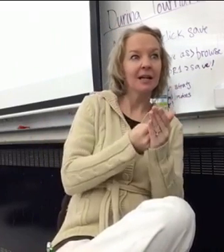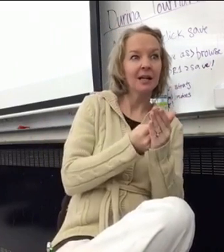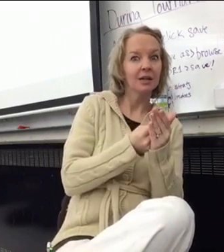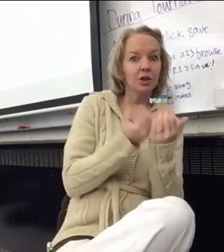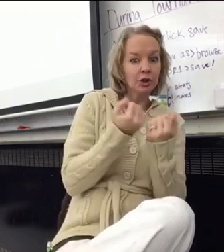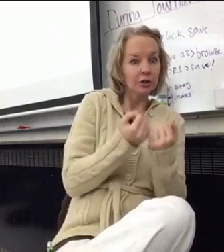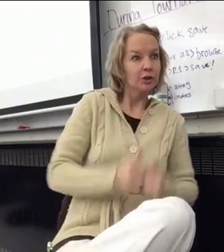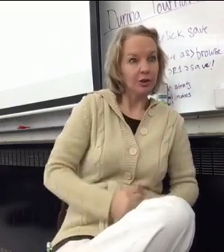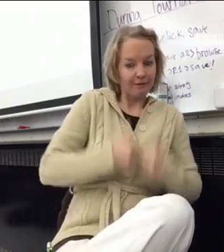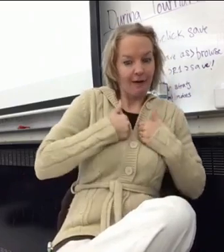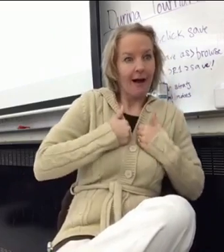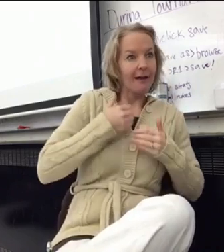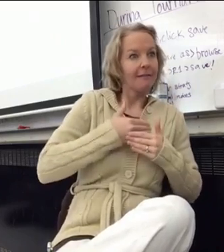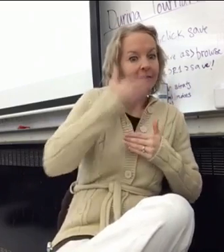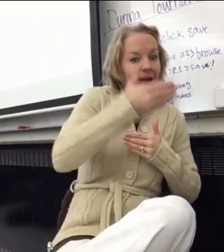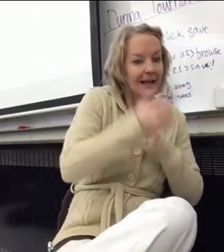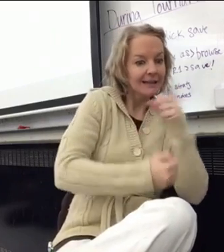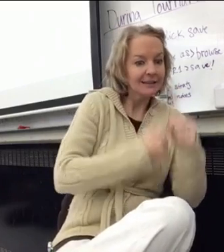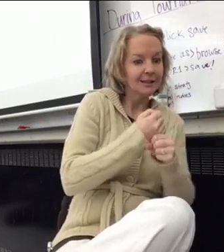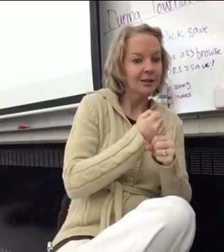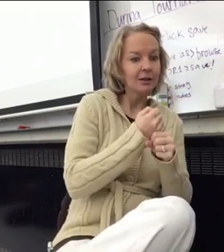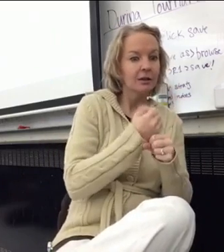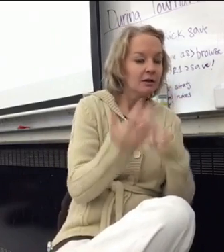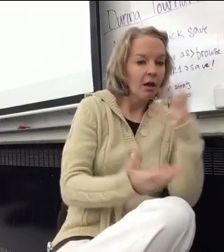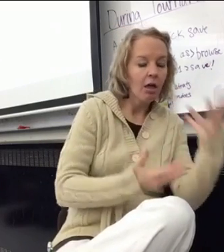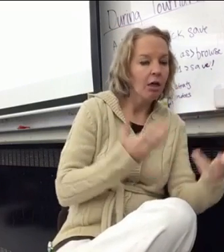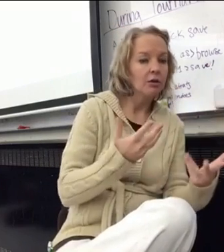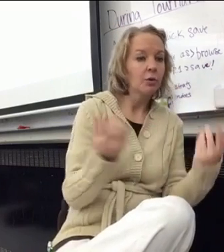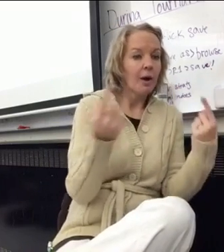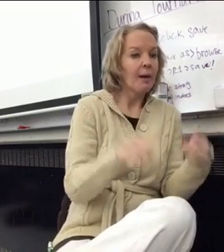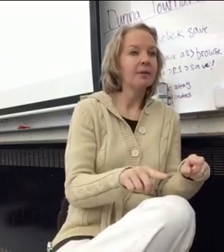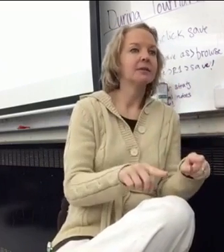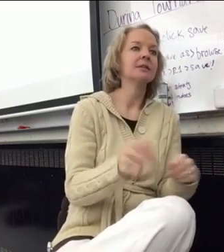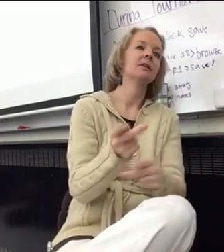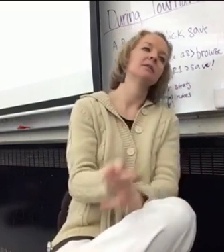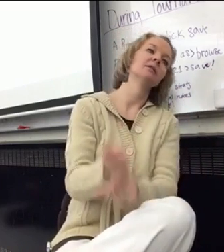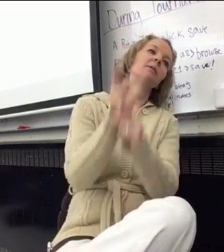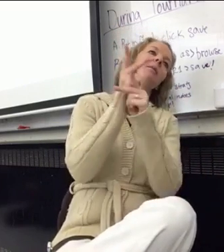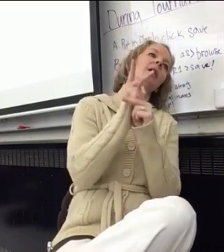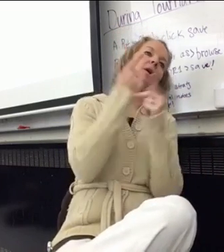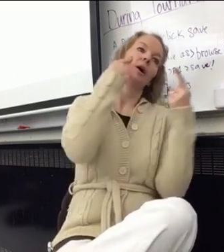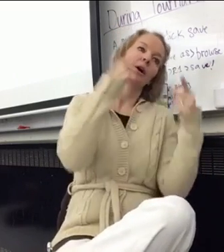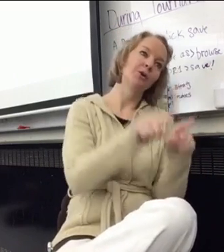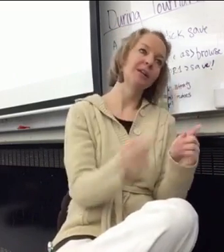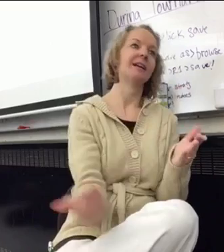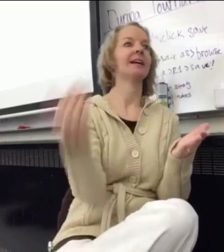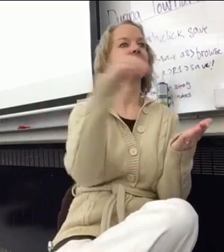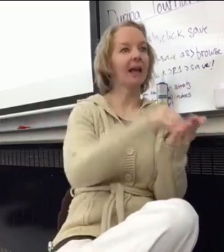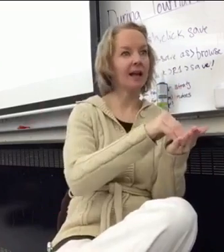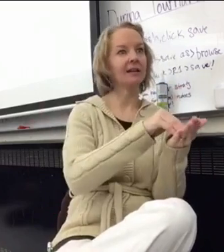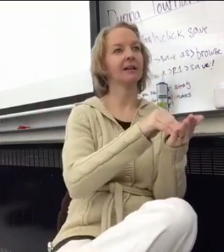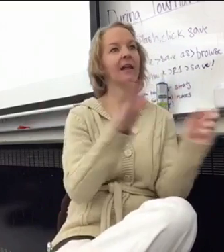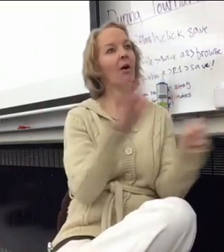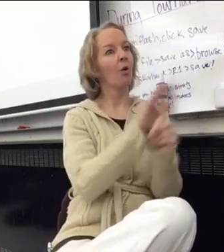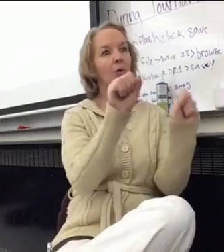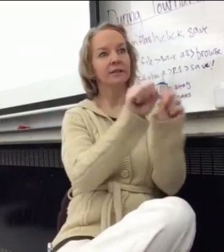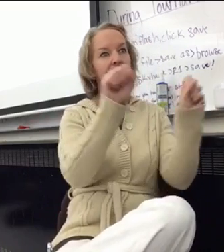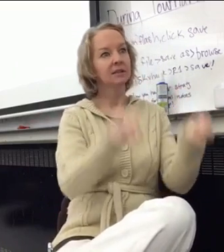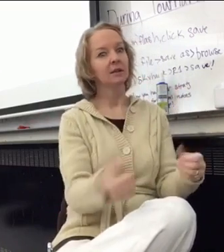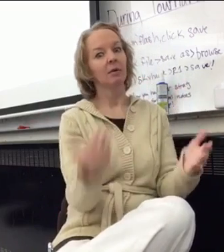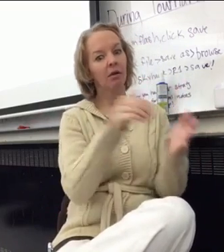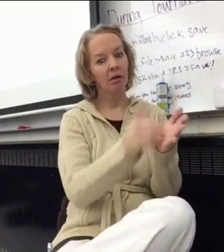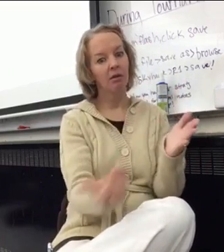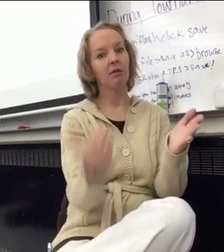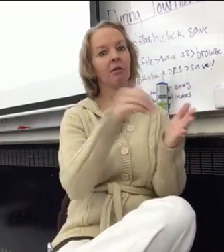to survive or create his own farm. And so what happens? He makes another contract. He goes through the whole system over and over again